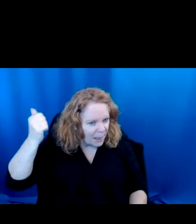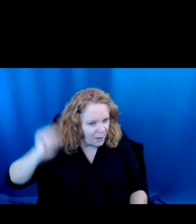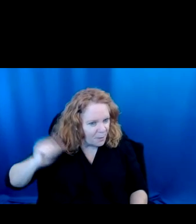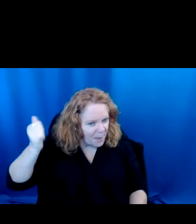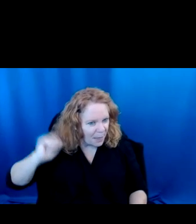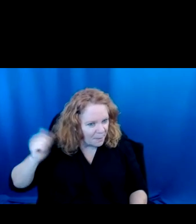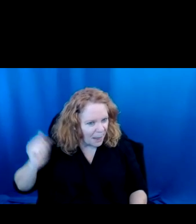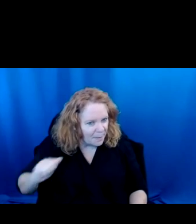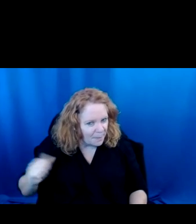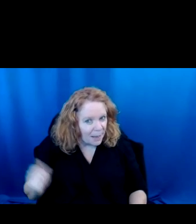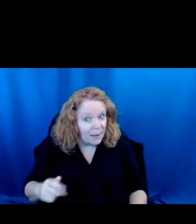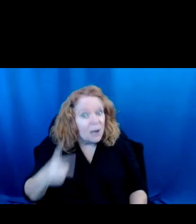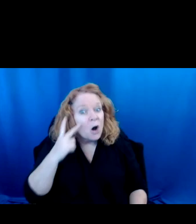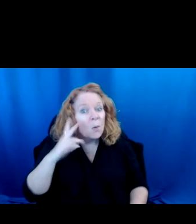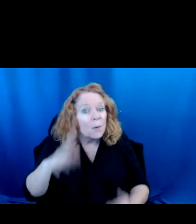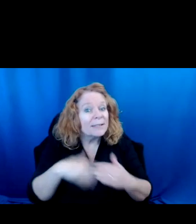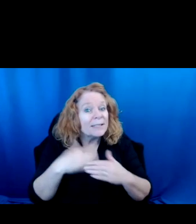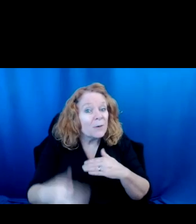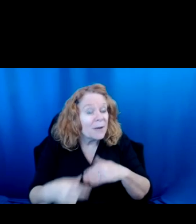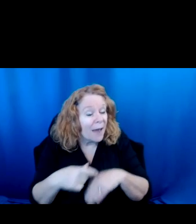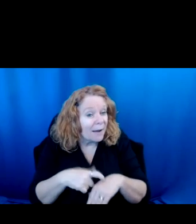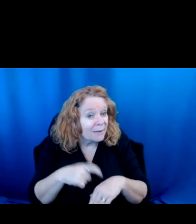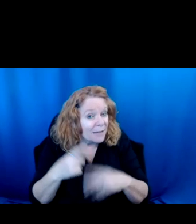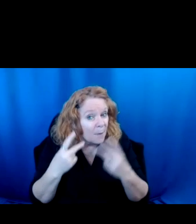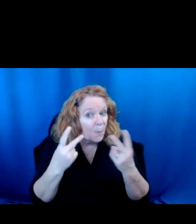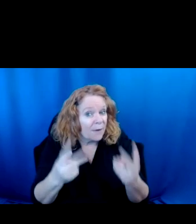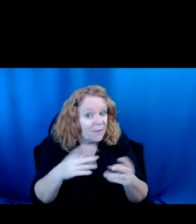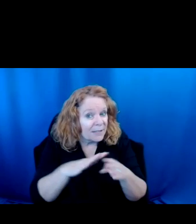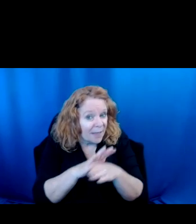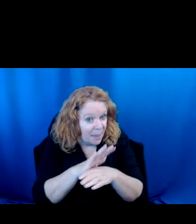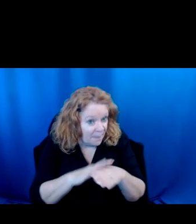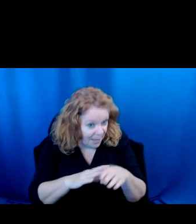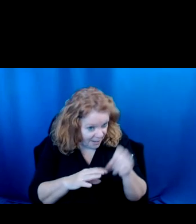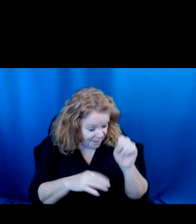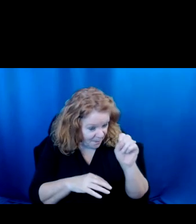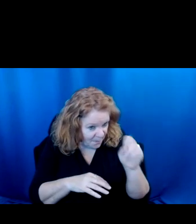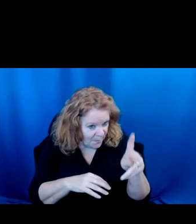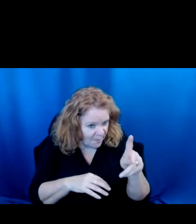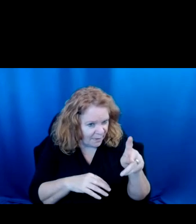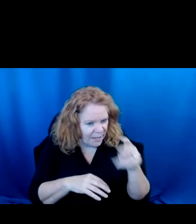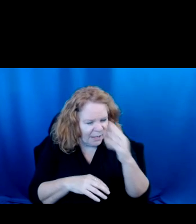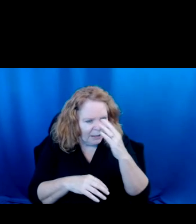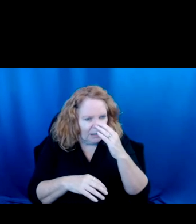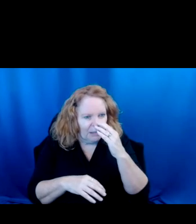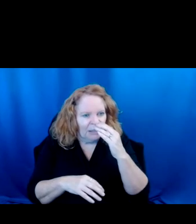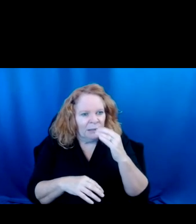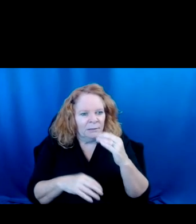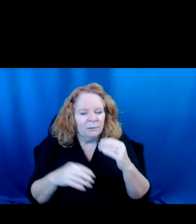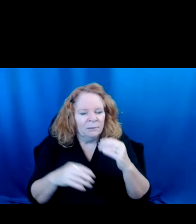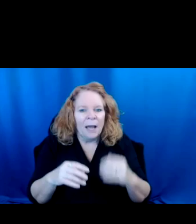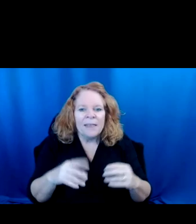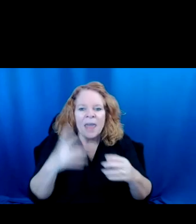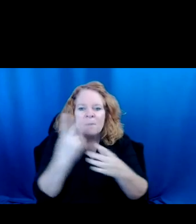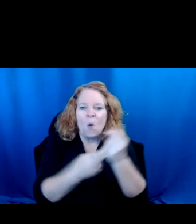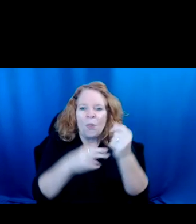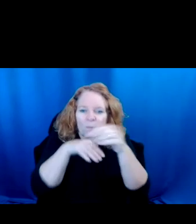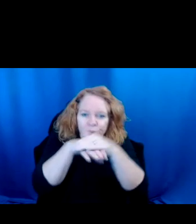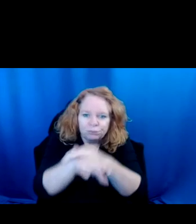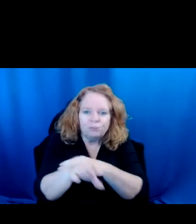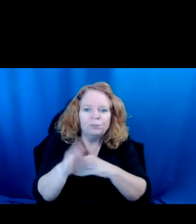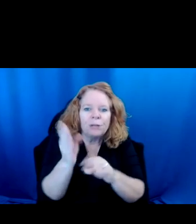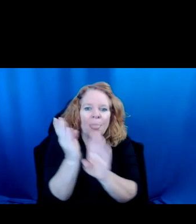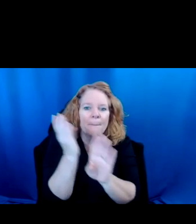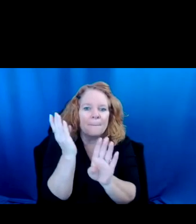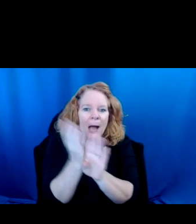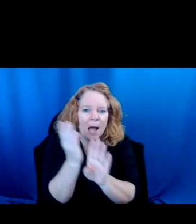Arabella. "We'll see you next time we visit the beach," called Marvin and Arabella as they set off for the bus. "See you